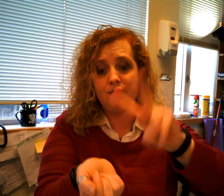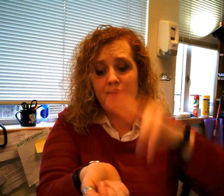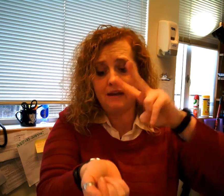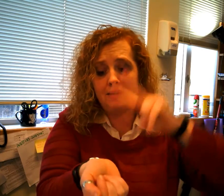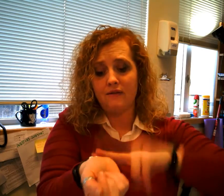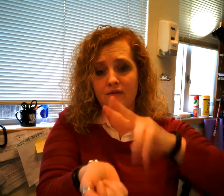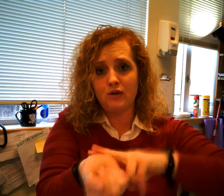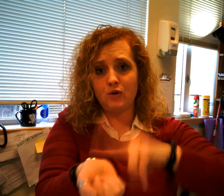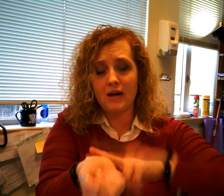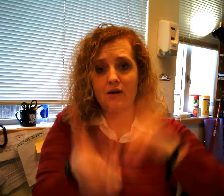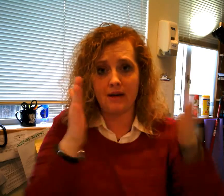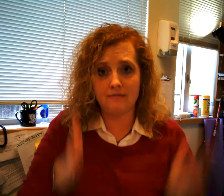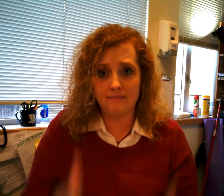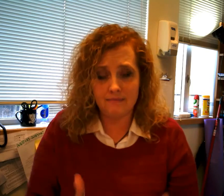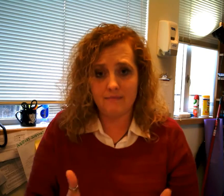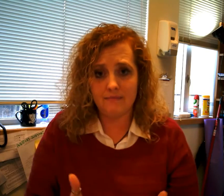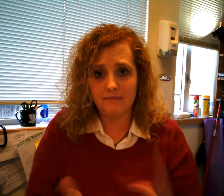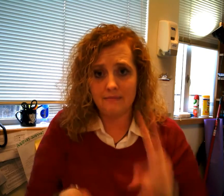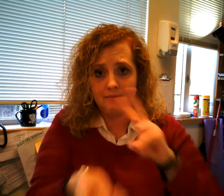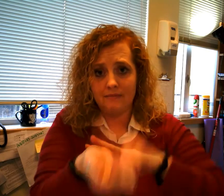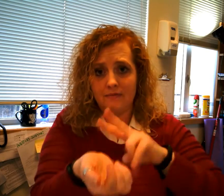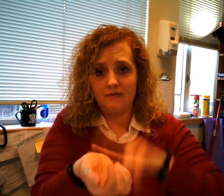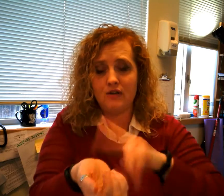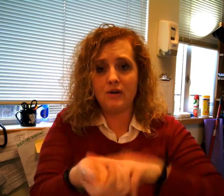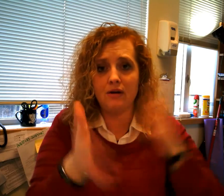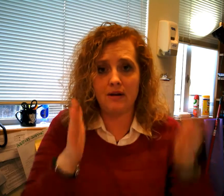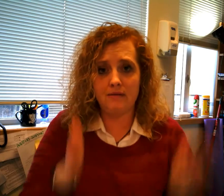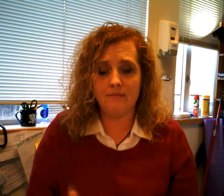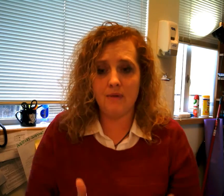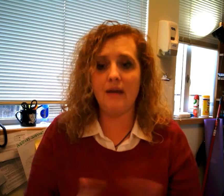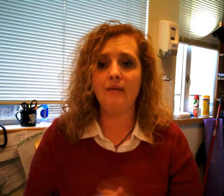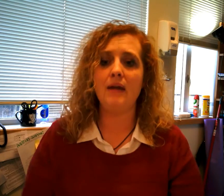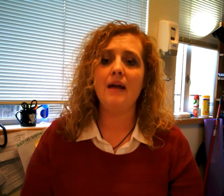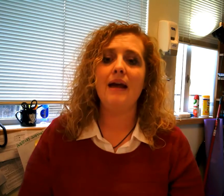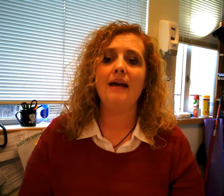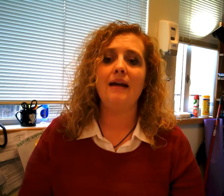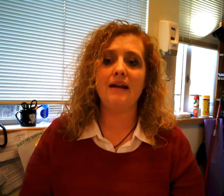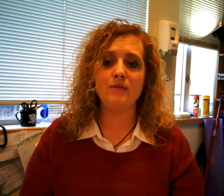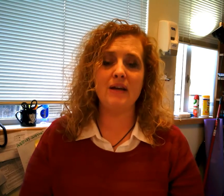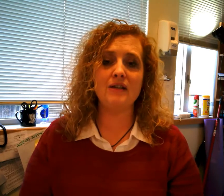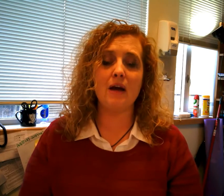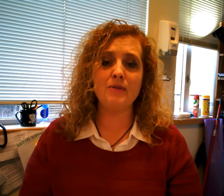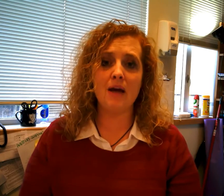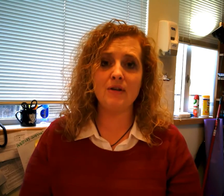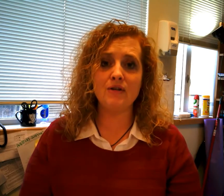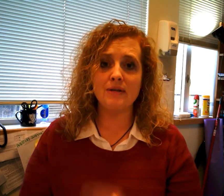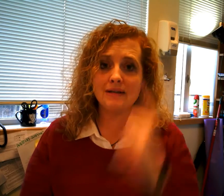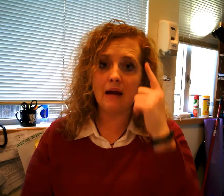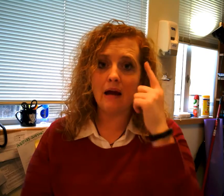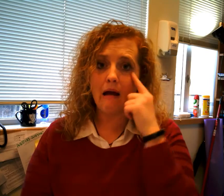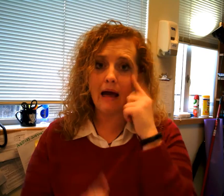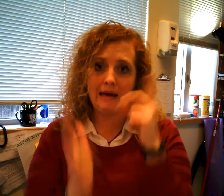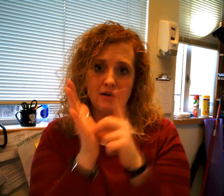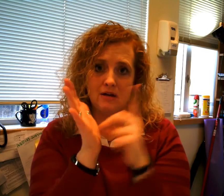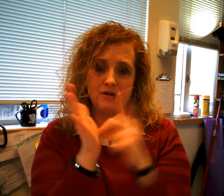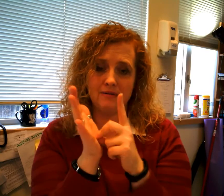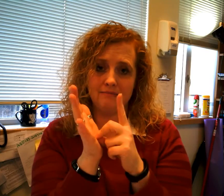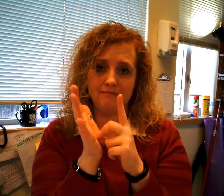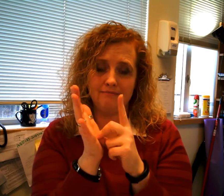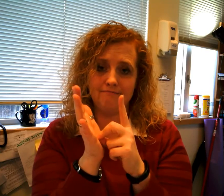V. Veterinarian. Veterinarian. Okay? Next one is optometrist. Eye doctor.